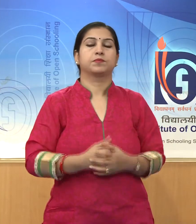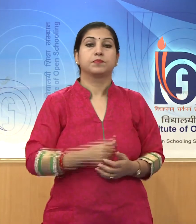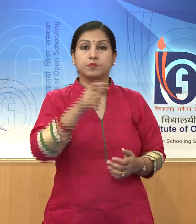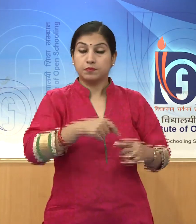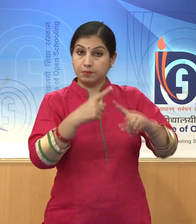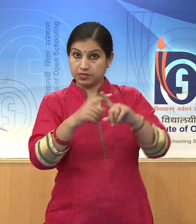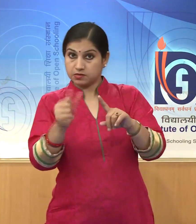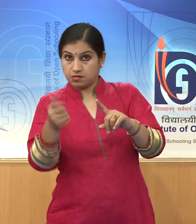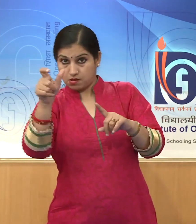and